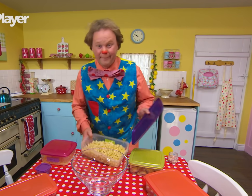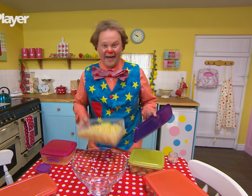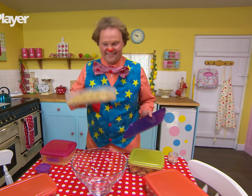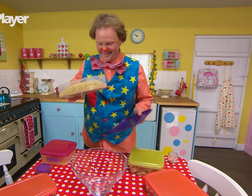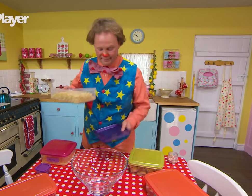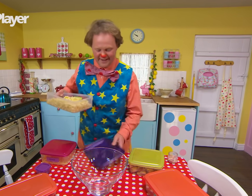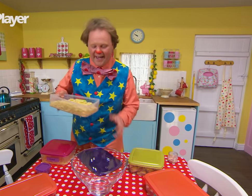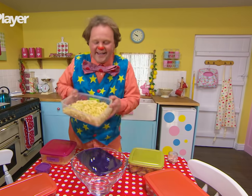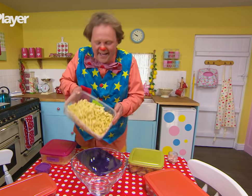Pasta, a bit of that.